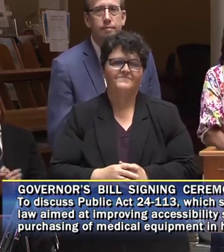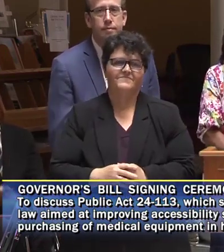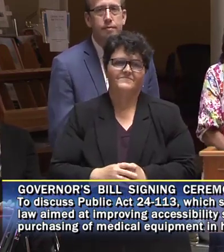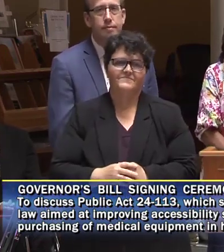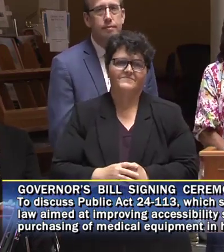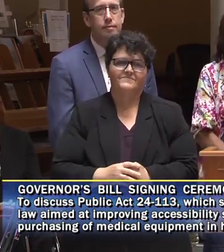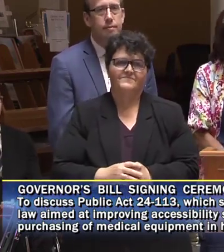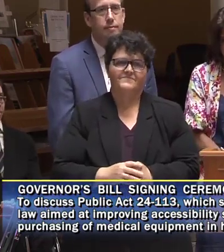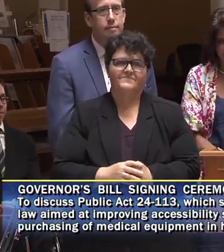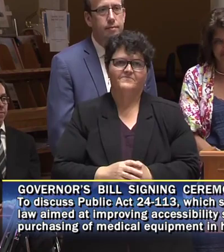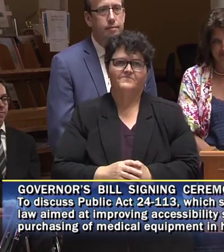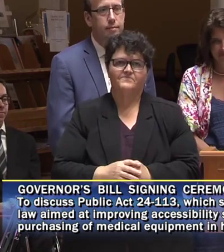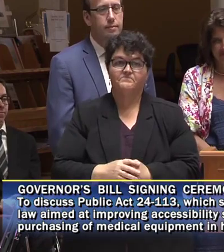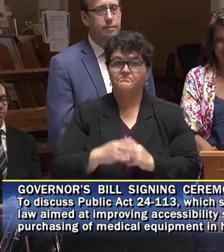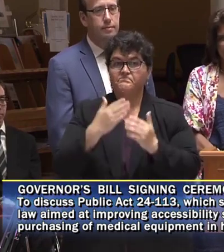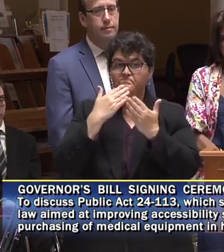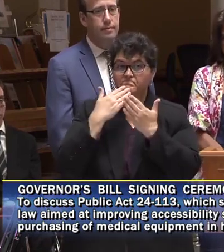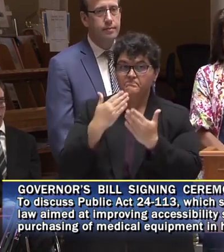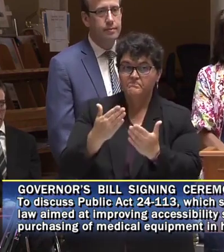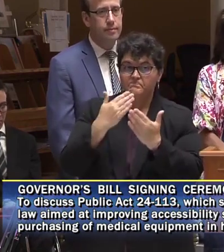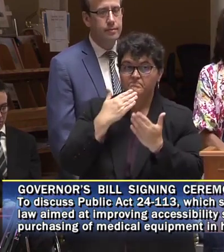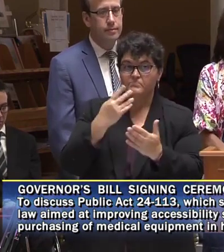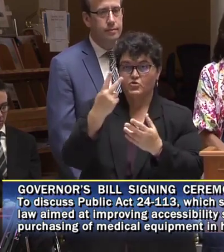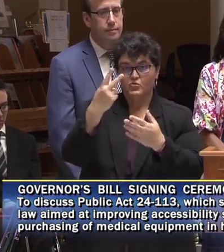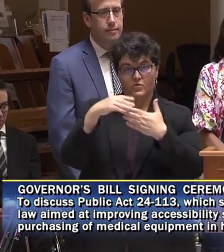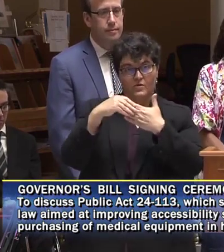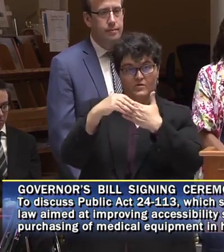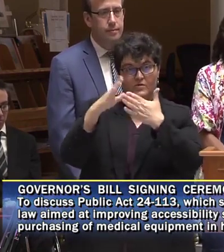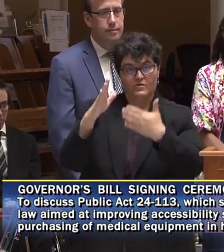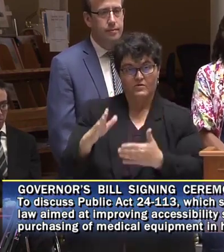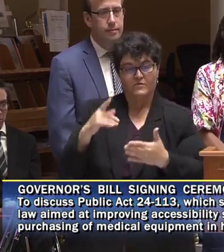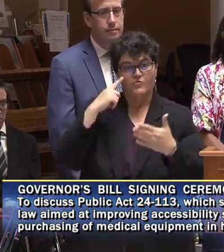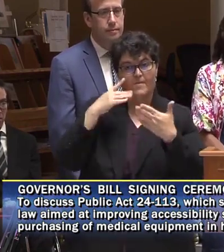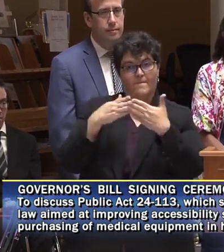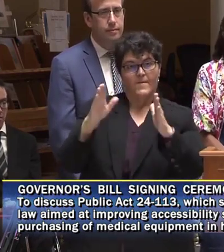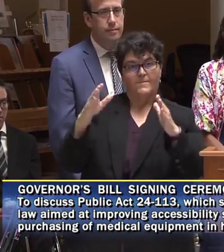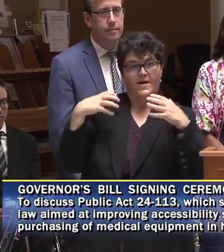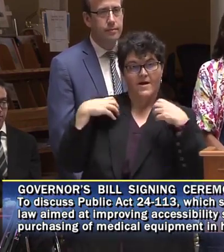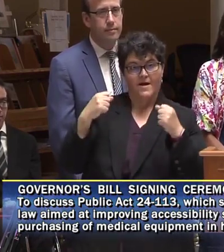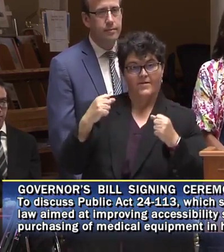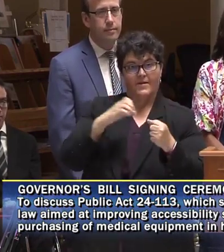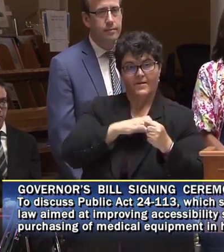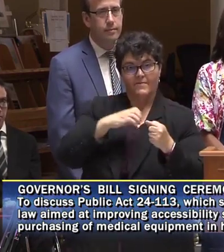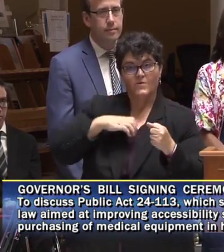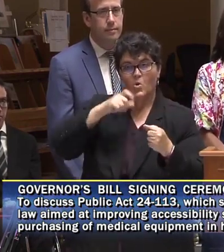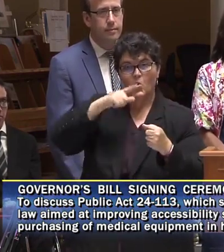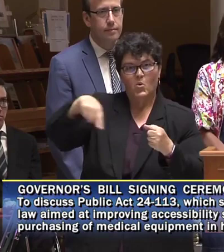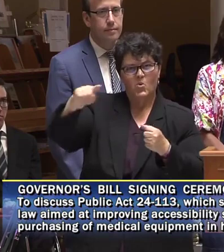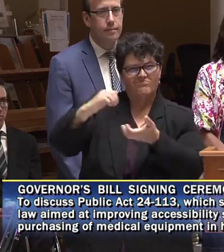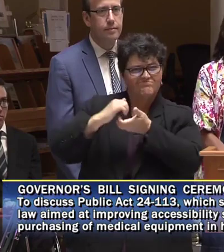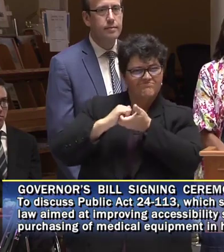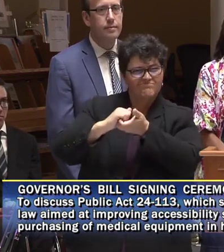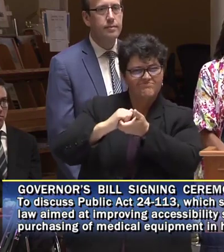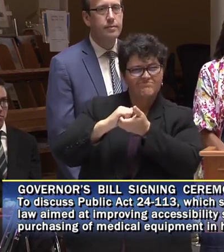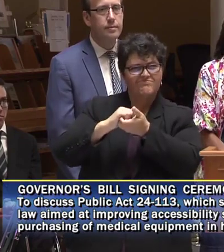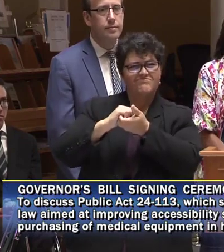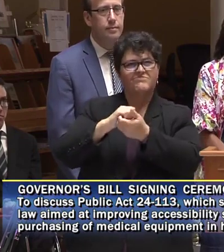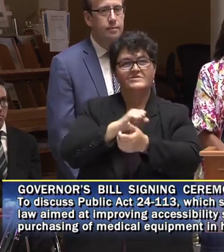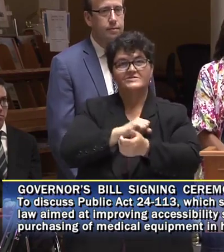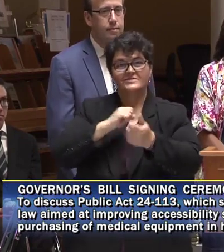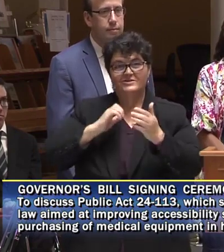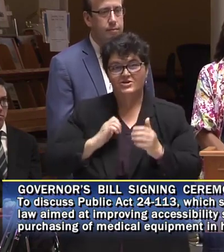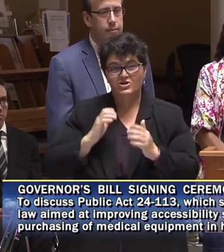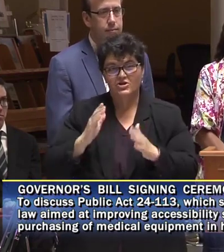I want to thank the two leaders of the Public Health Committee with whom I worked diligently, Senator Saud Anwar and Representative